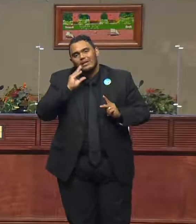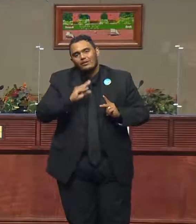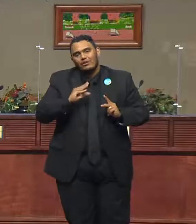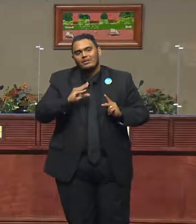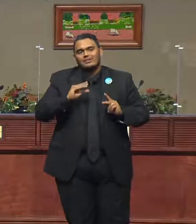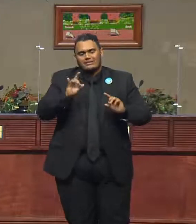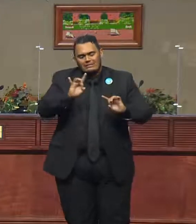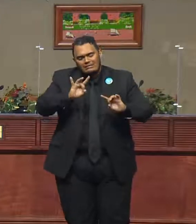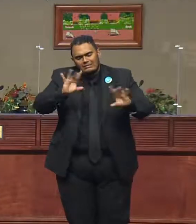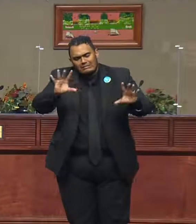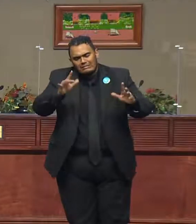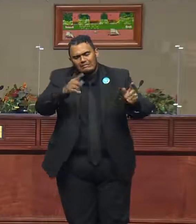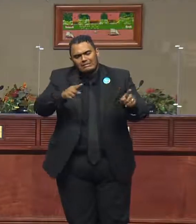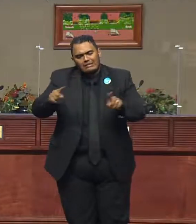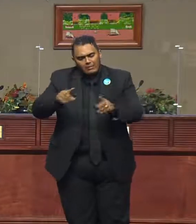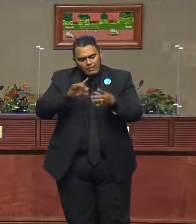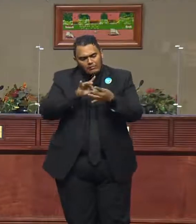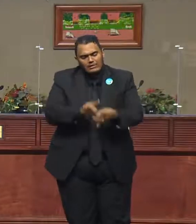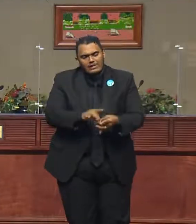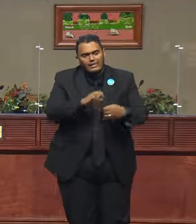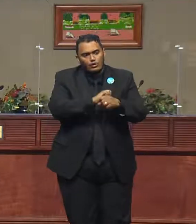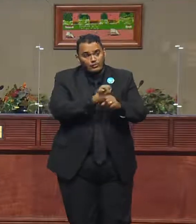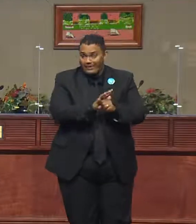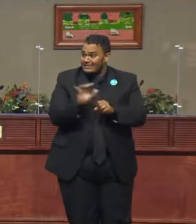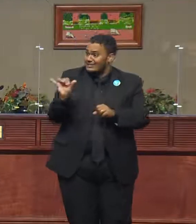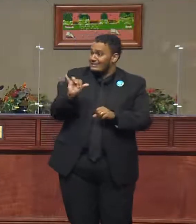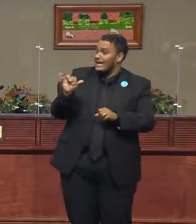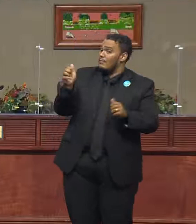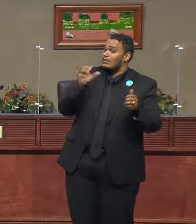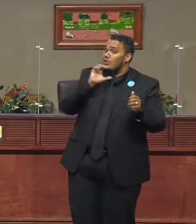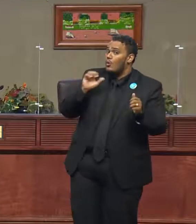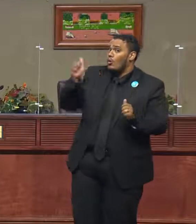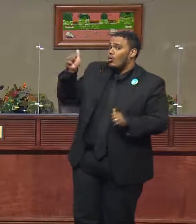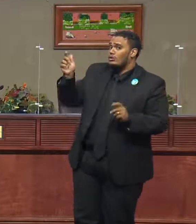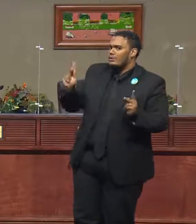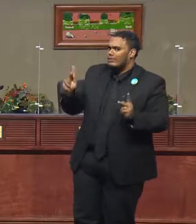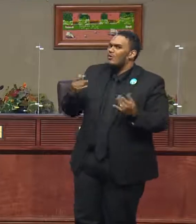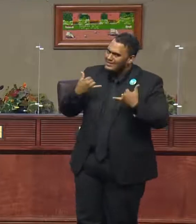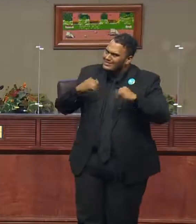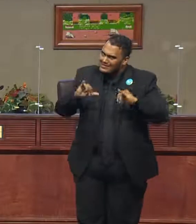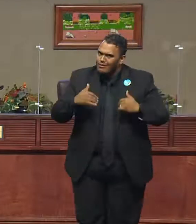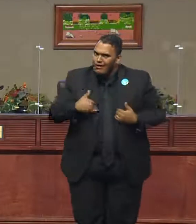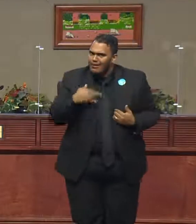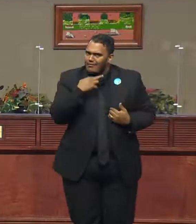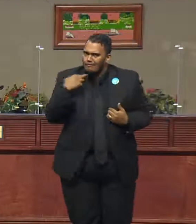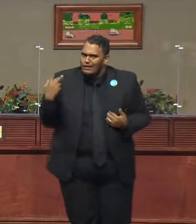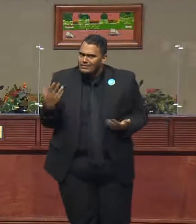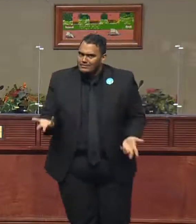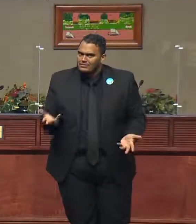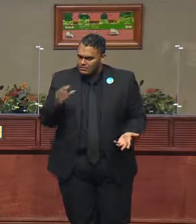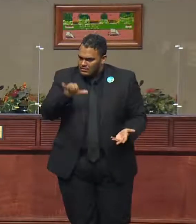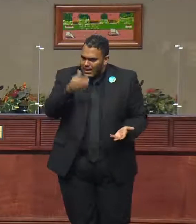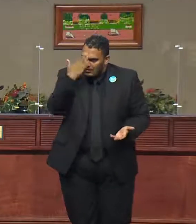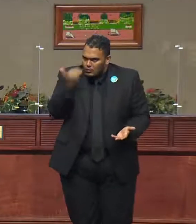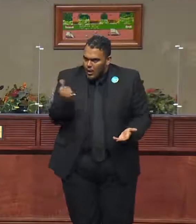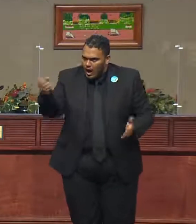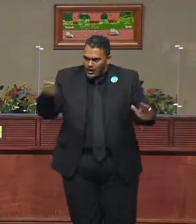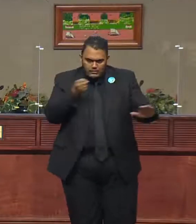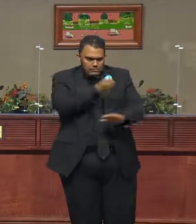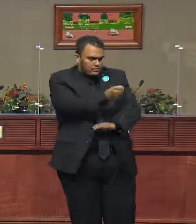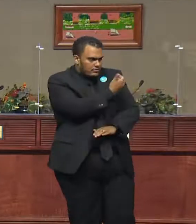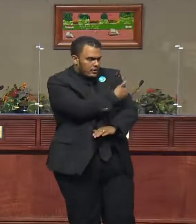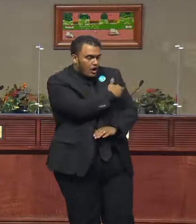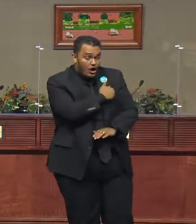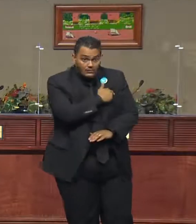population, there is also risk associated with hospitalizations. So That is to say that we want to prevent this